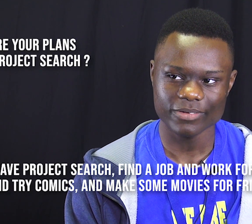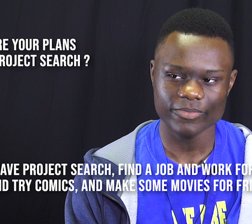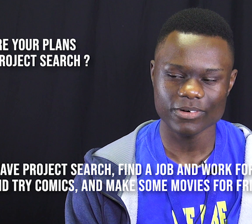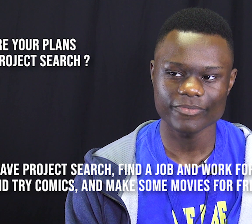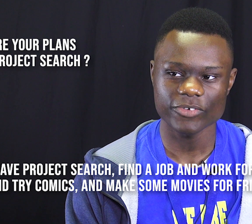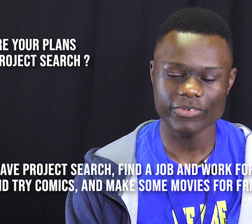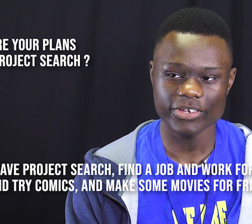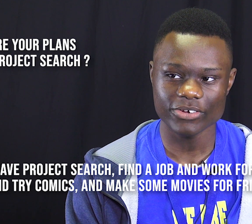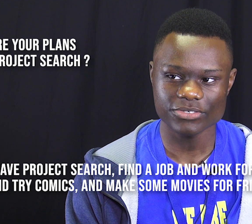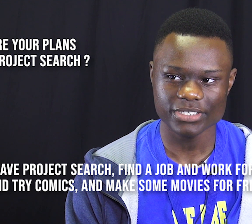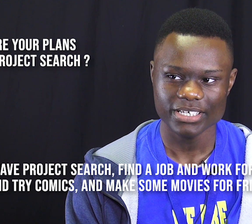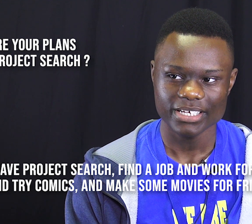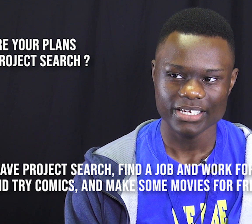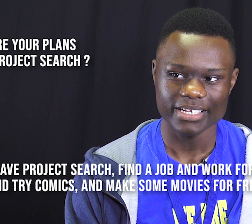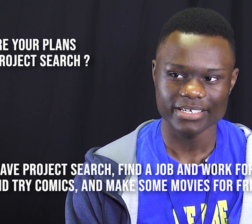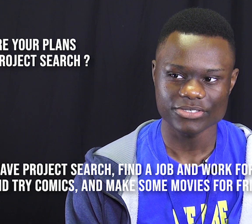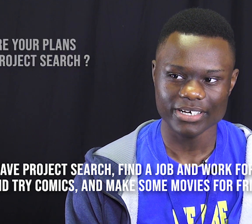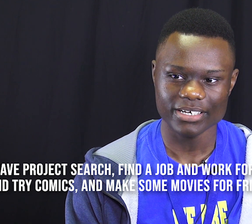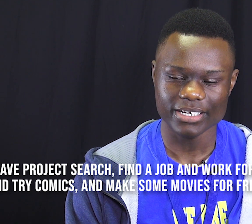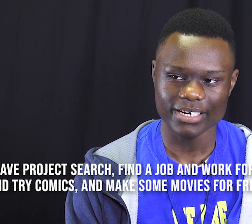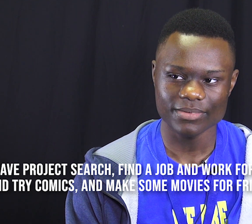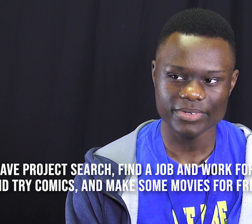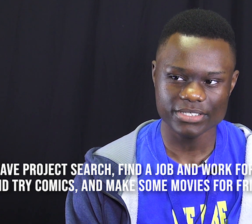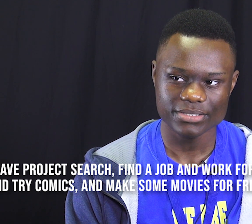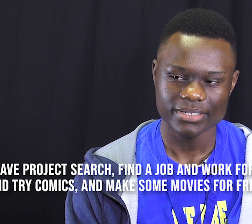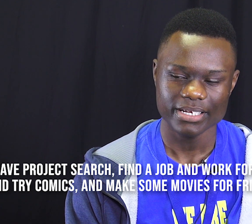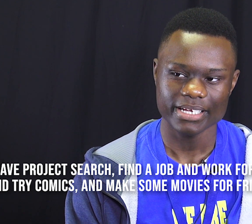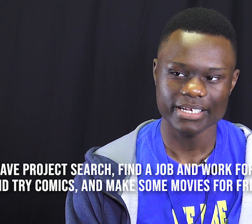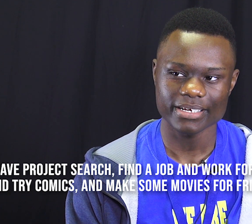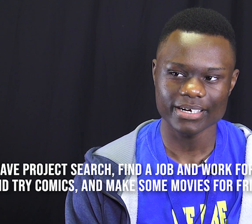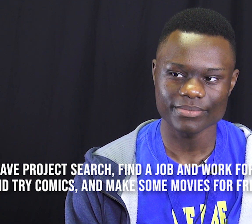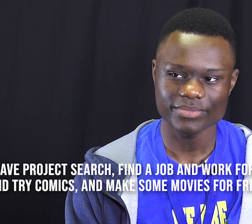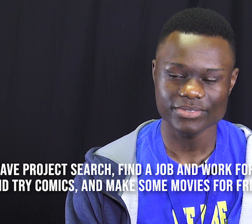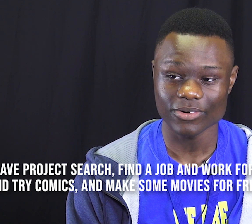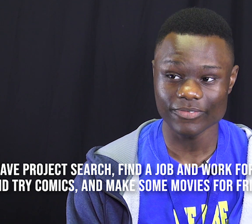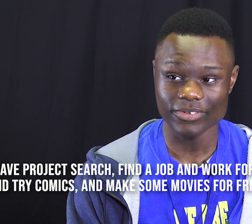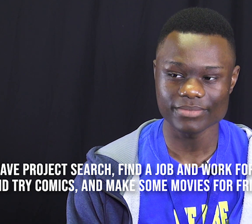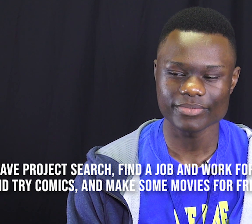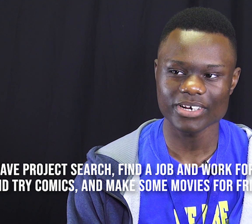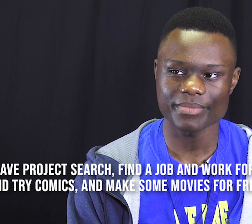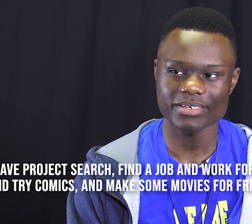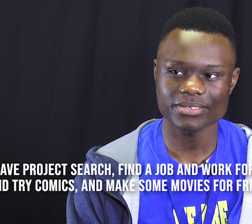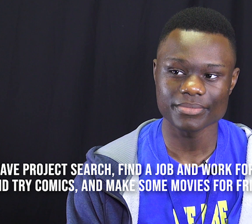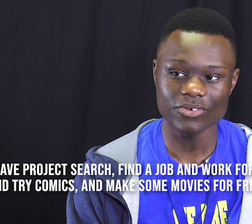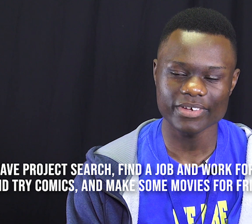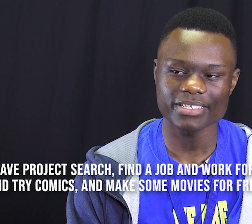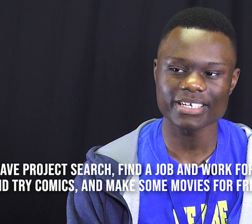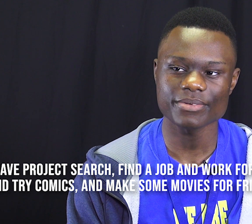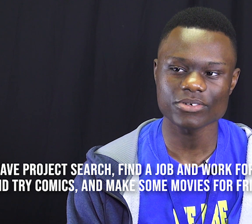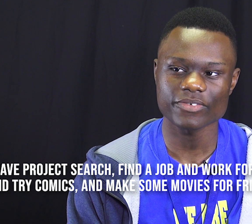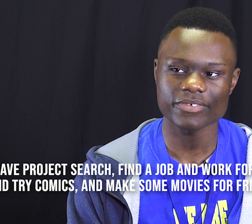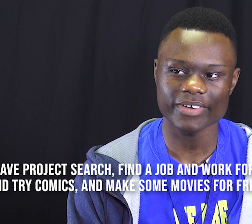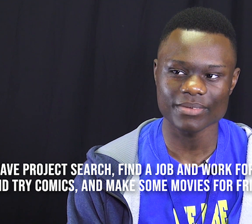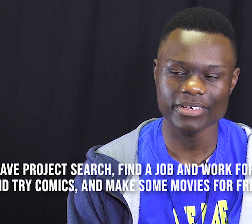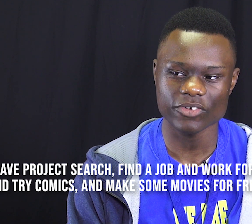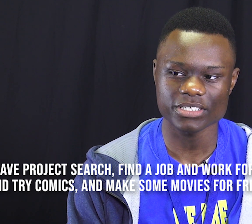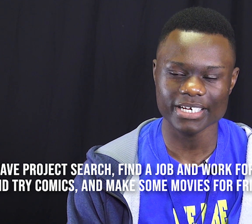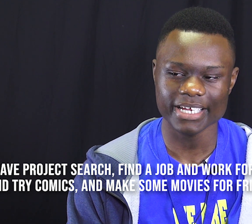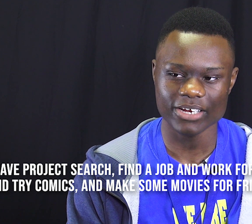for a few years, and then try a columnist, and then hopefully try to make some movie and TV show for the family and friends I care